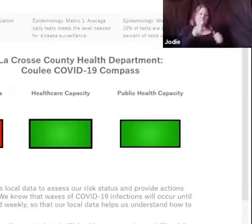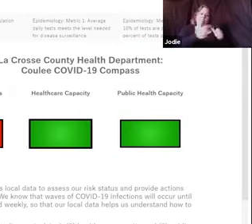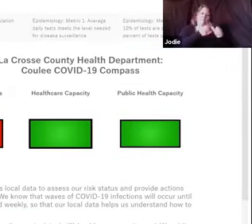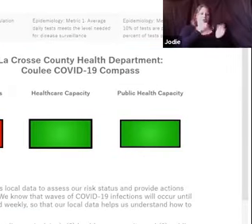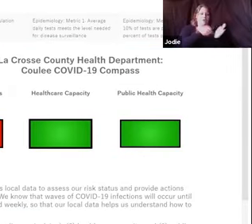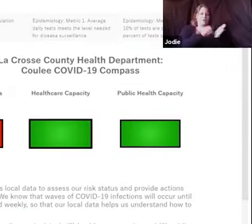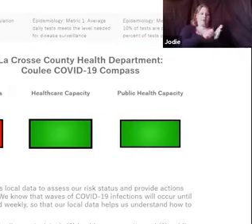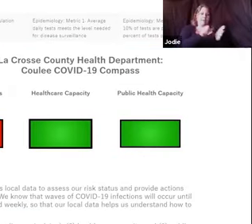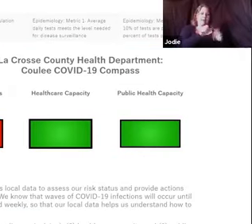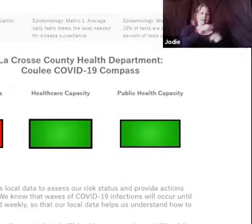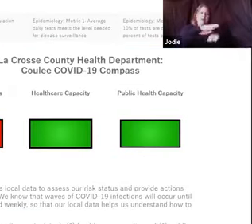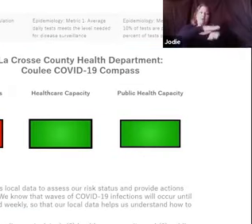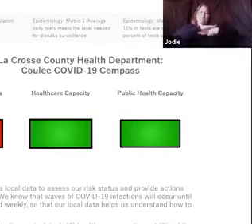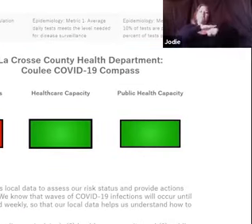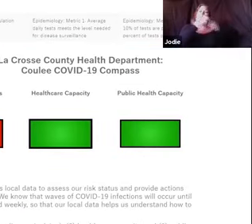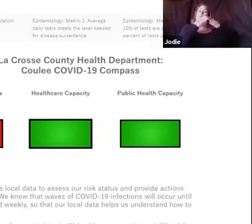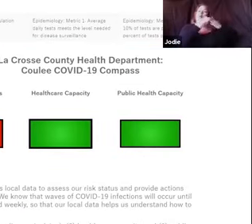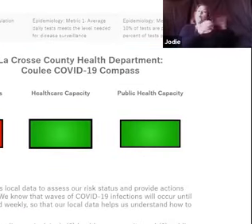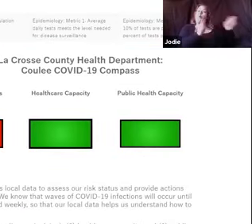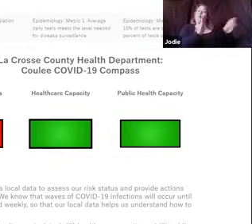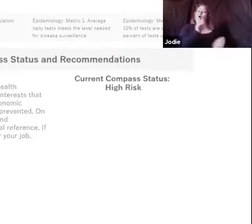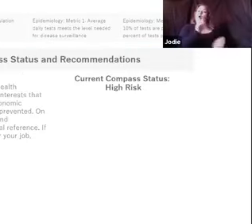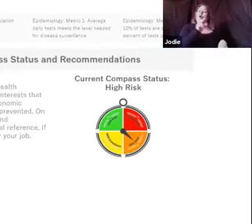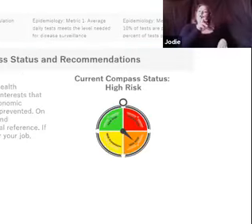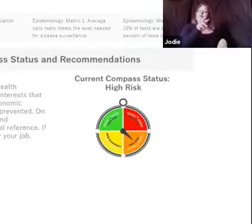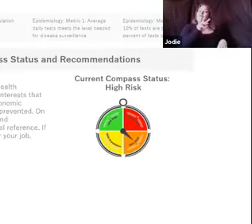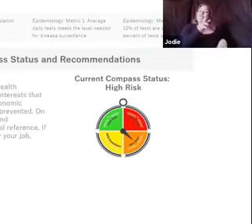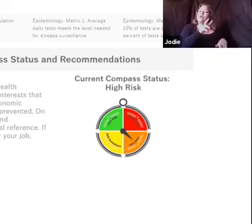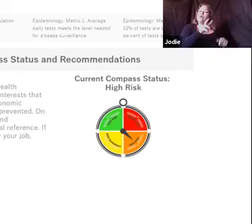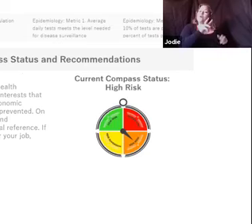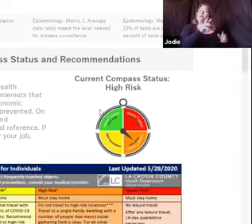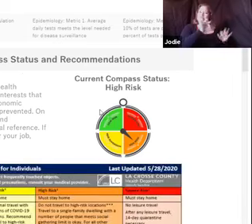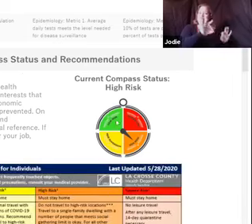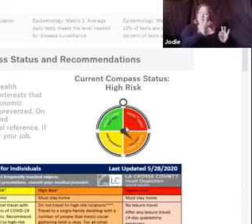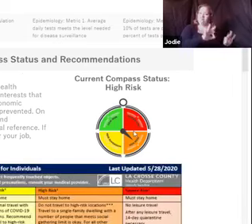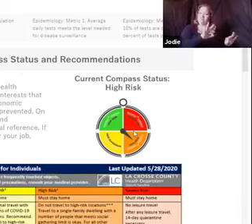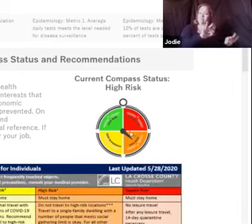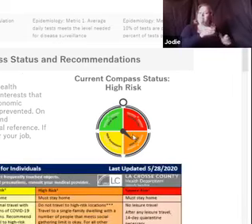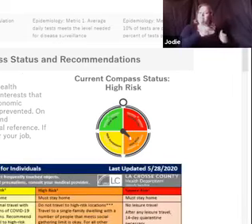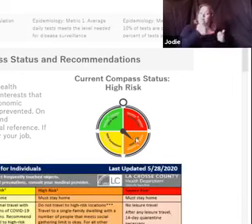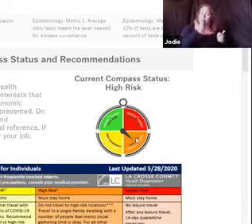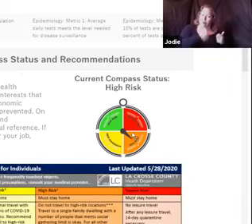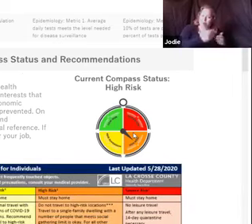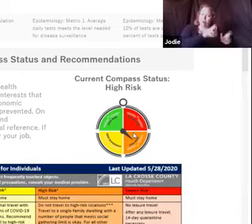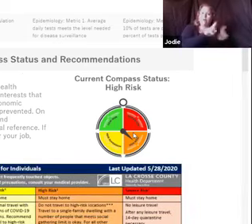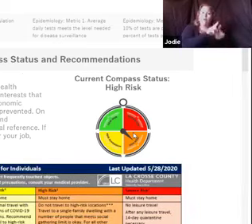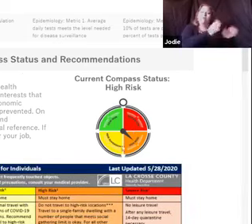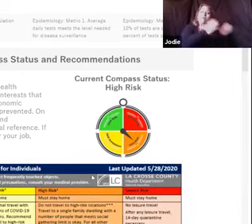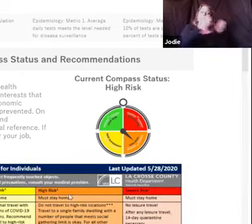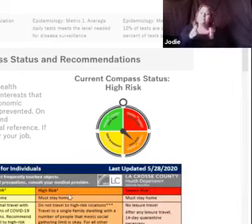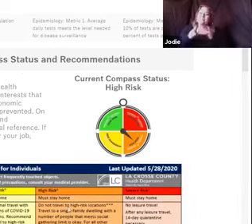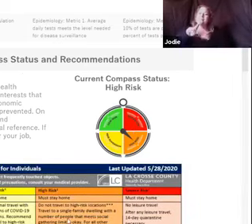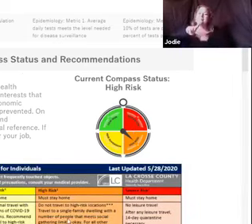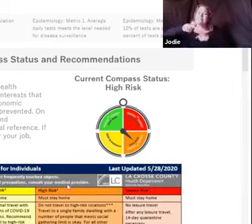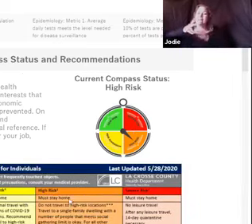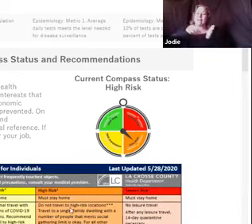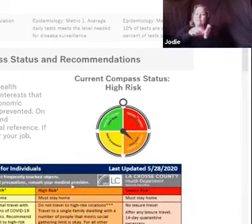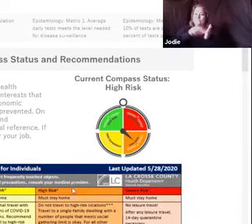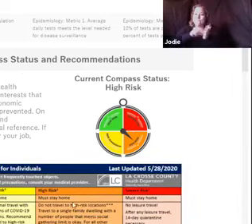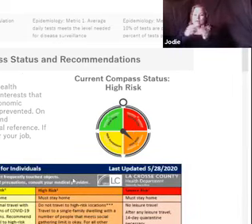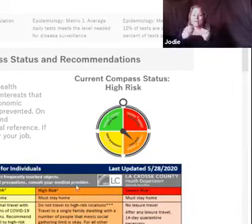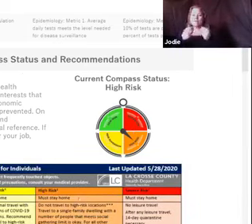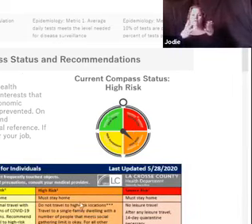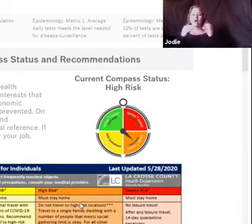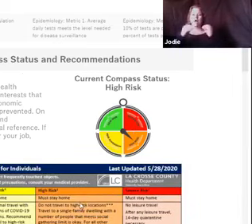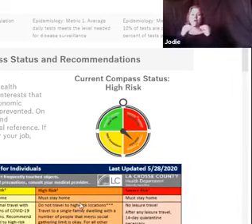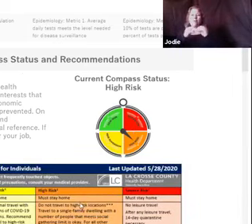high-level overview of where we are, and the second page, which helps people understand, based on that risk status, how they can